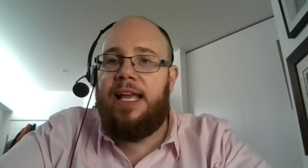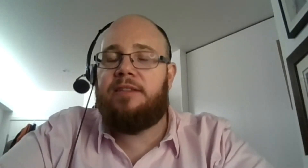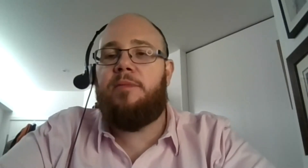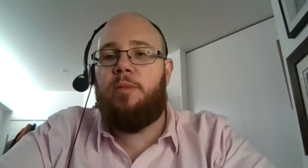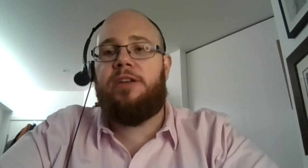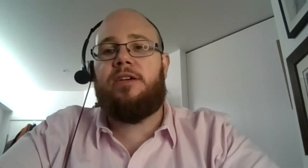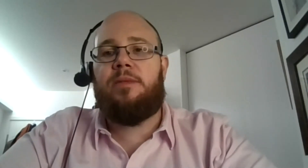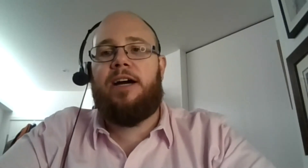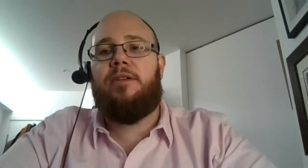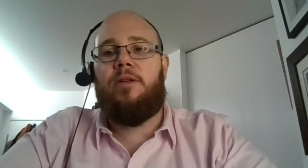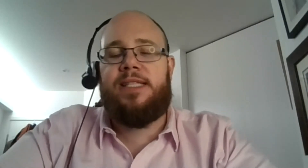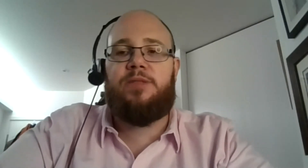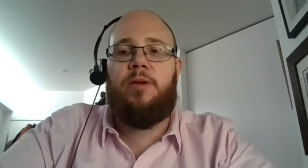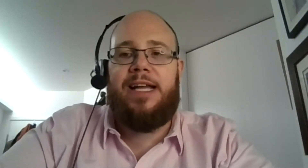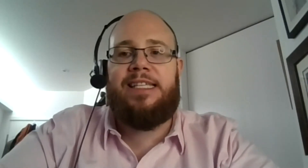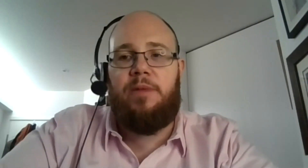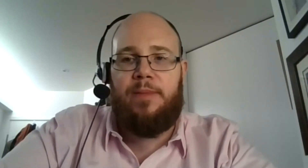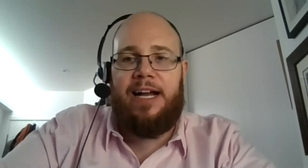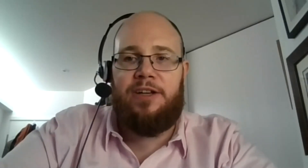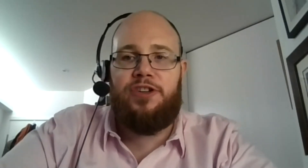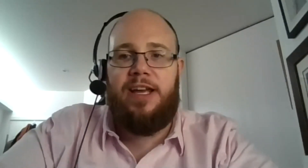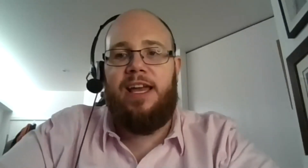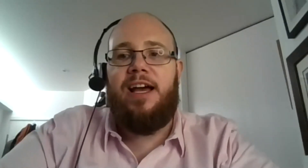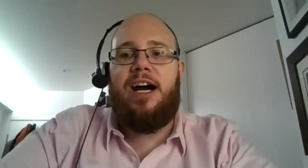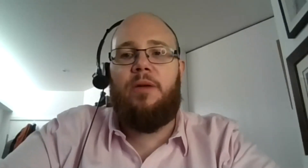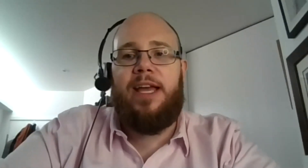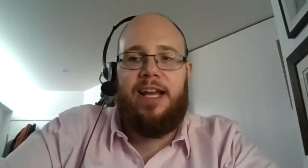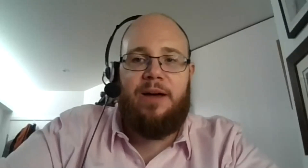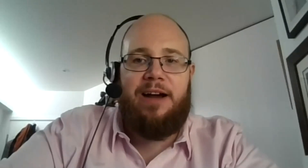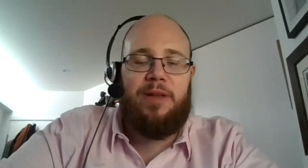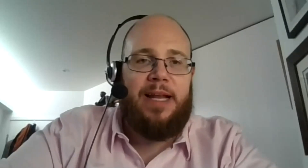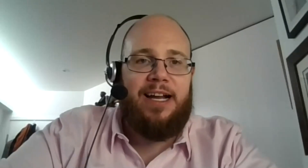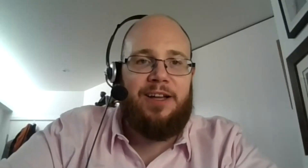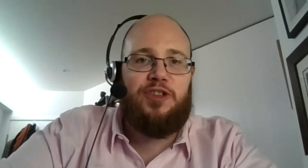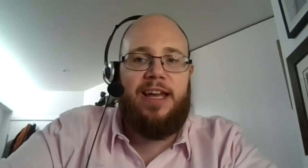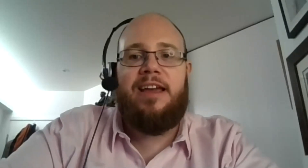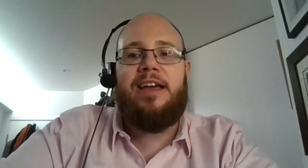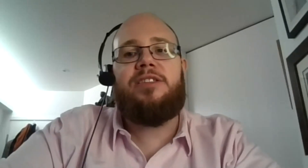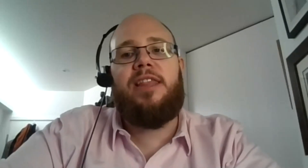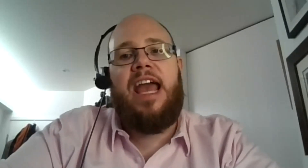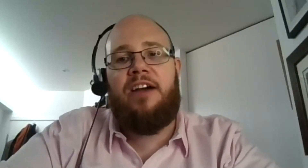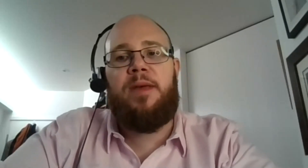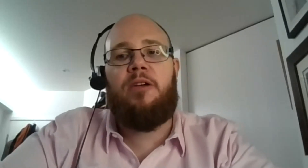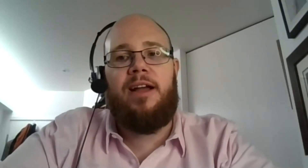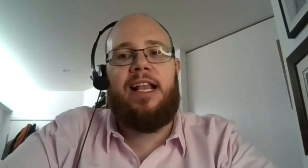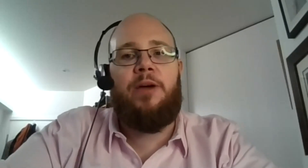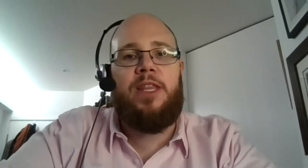Councillor Mahmood asked about, since we went in with the Black Country, are we going to come out with the Black Country? So they have been quite clear with us